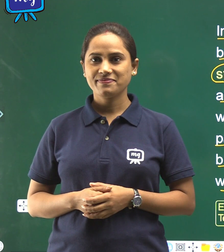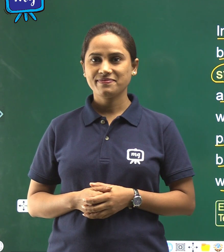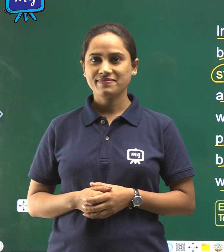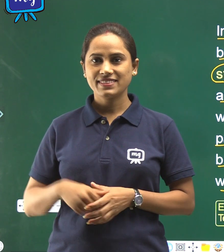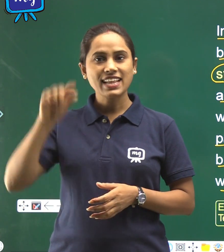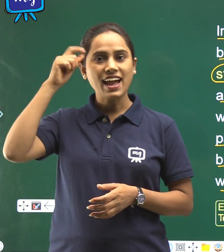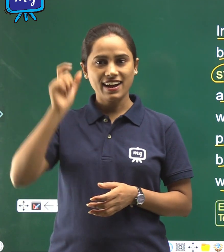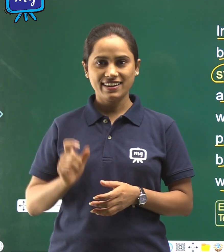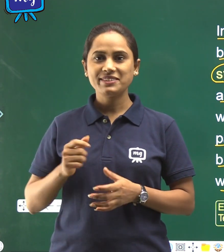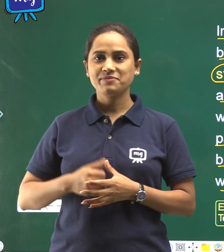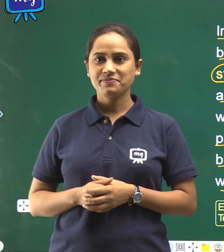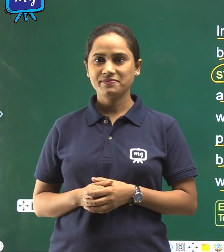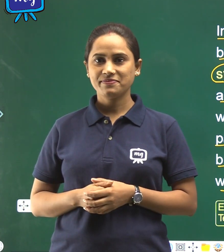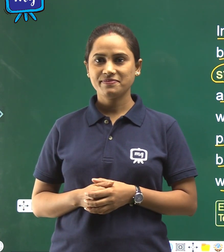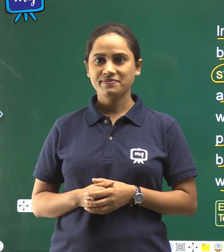earn,